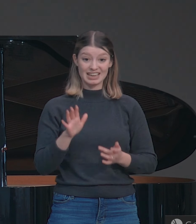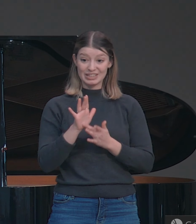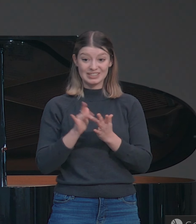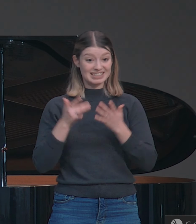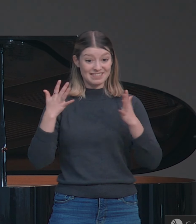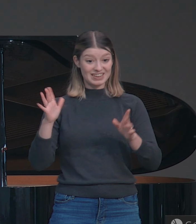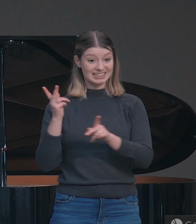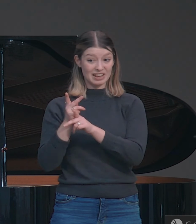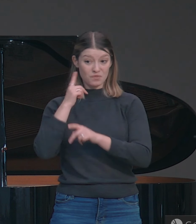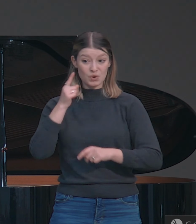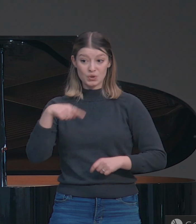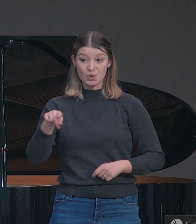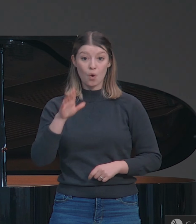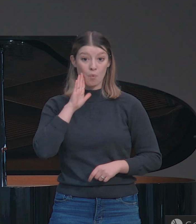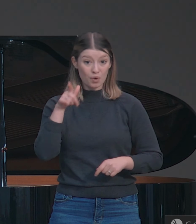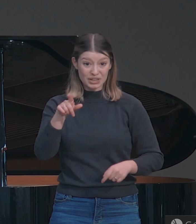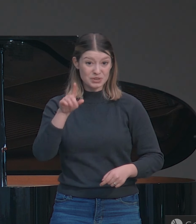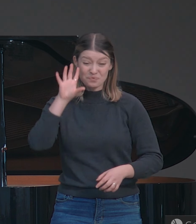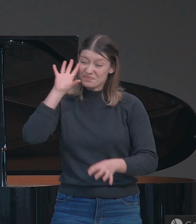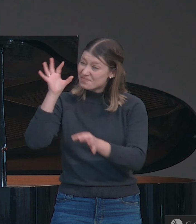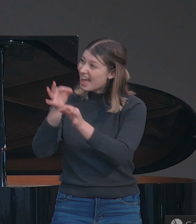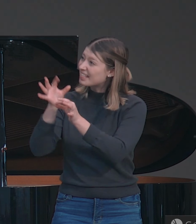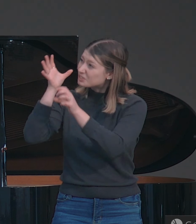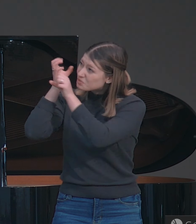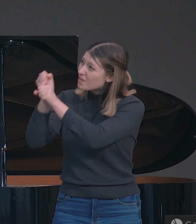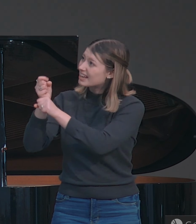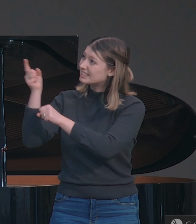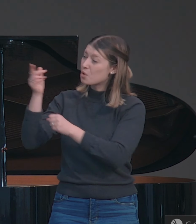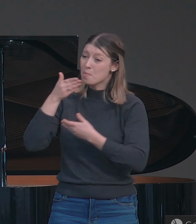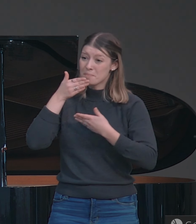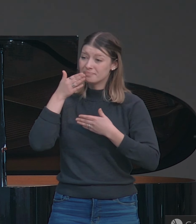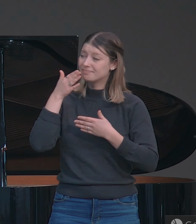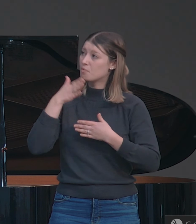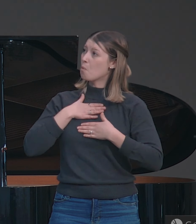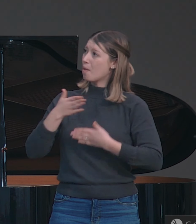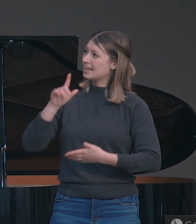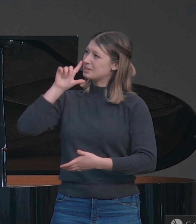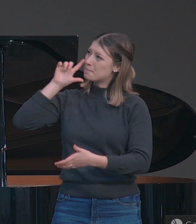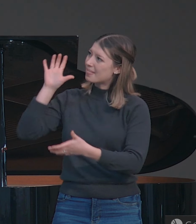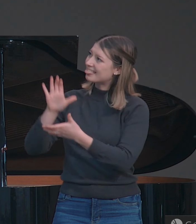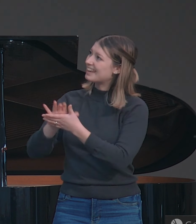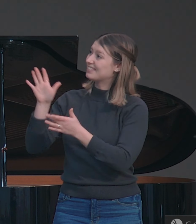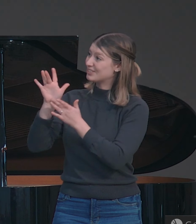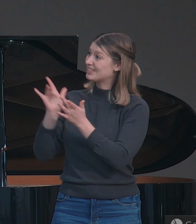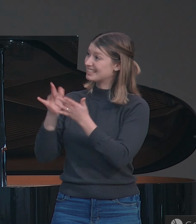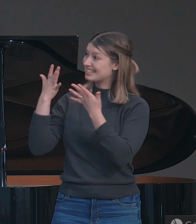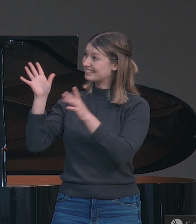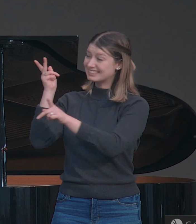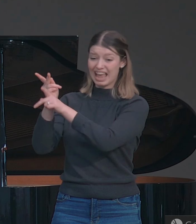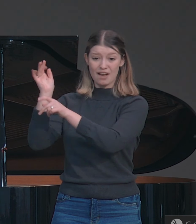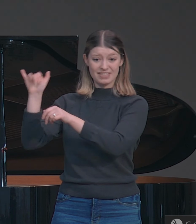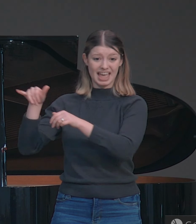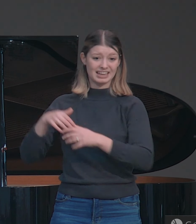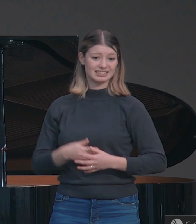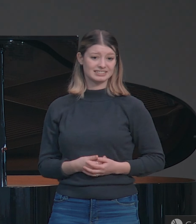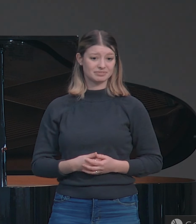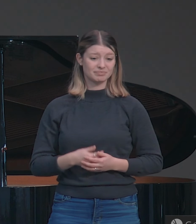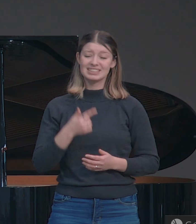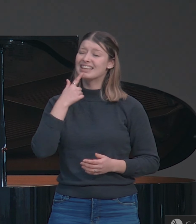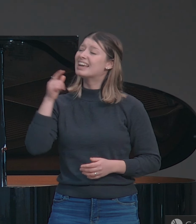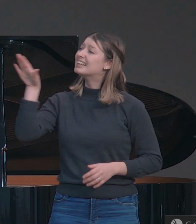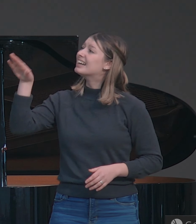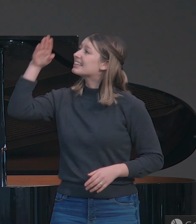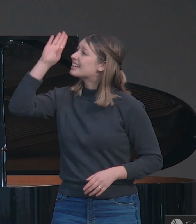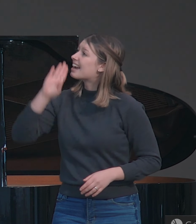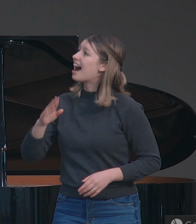to him in faith? Will you believe that he was willing to pay for them? Will you humble yourself before God and say, God, I cannot pay for my sin.